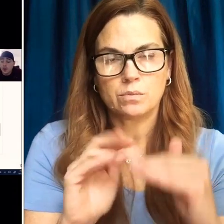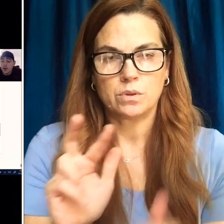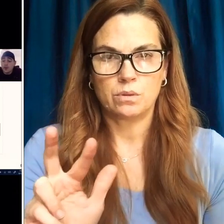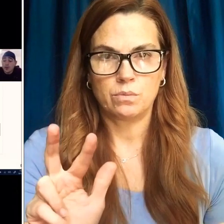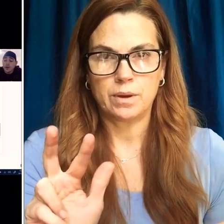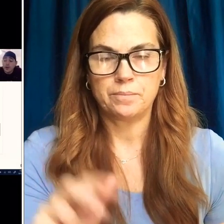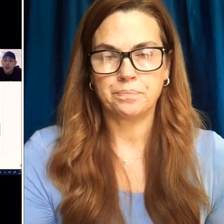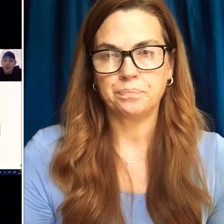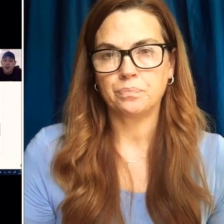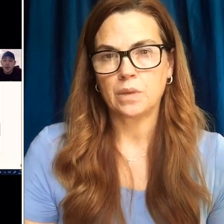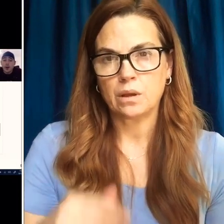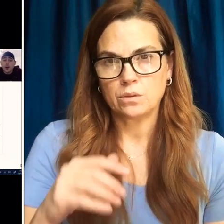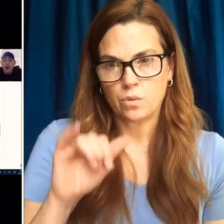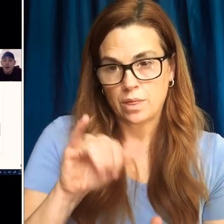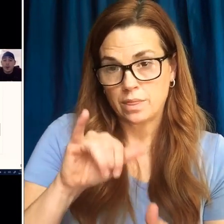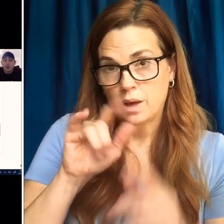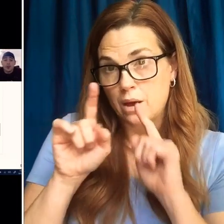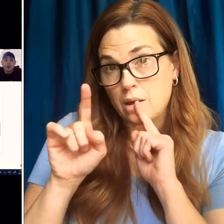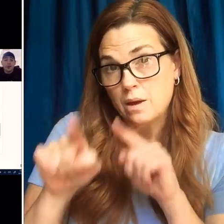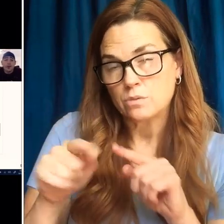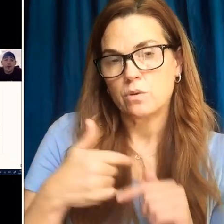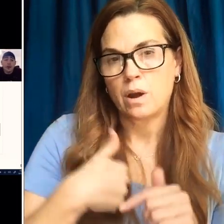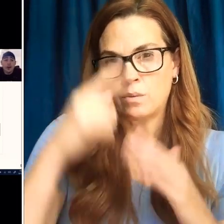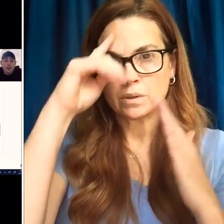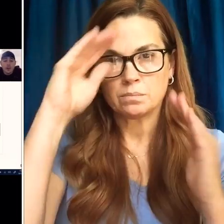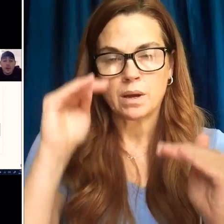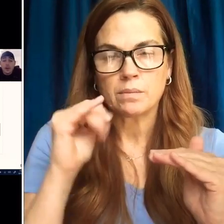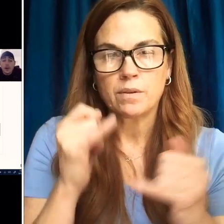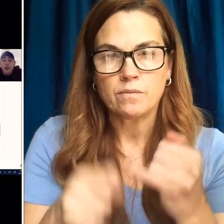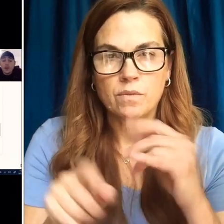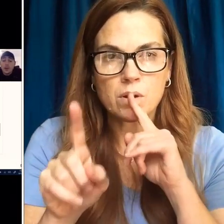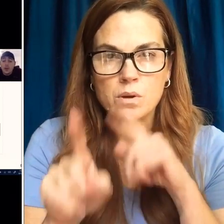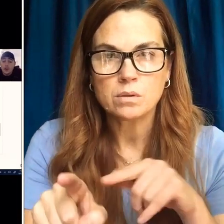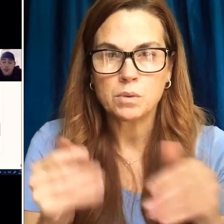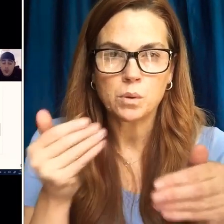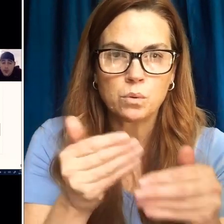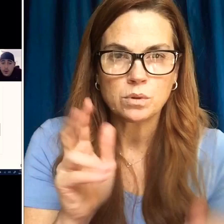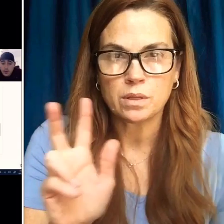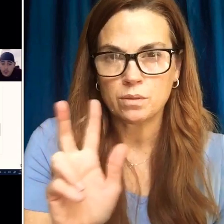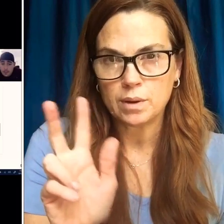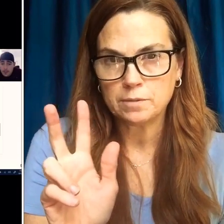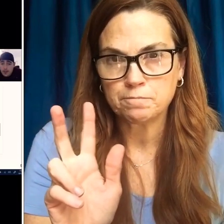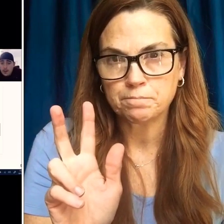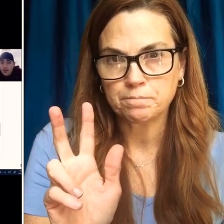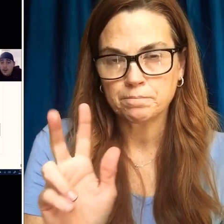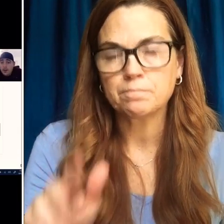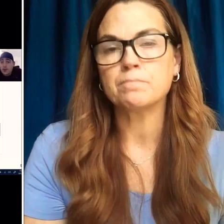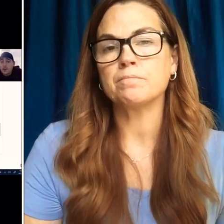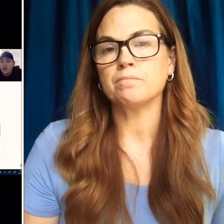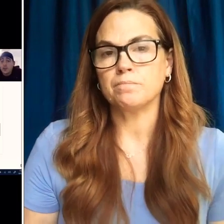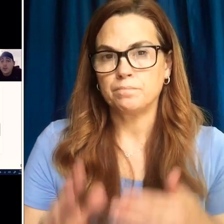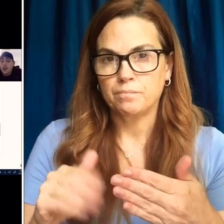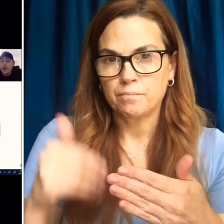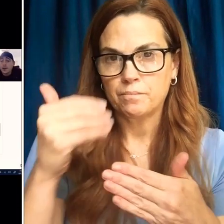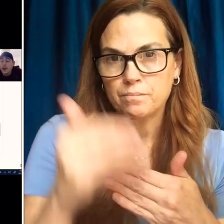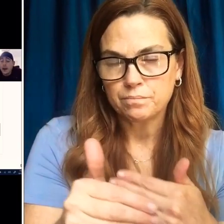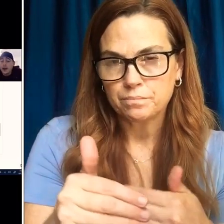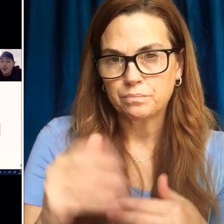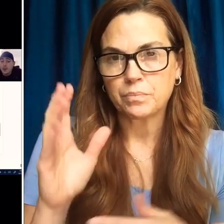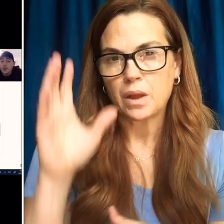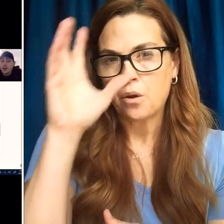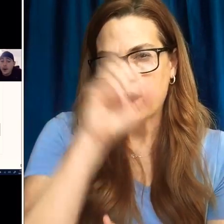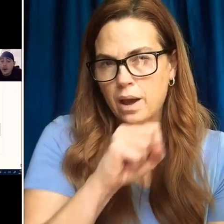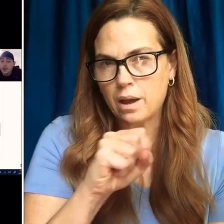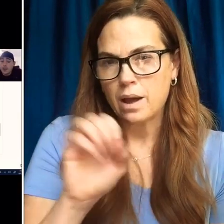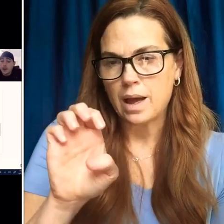3. So over here I'm going to put, I would expect my final answer to be close to 3. Okay, so then